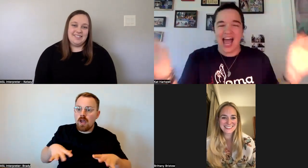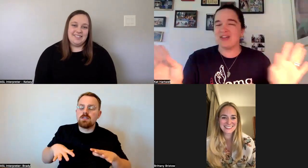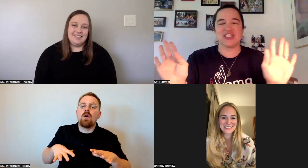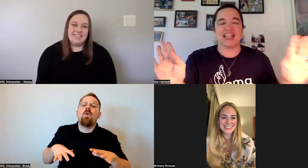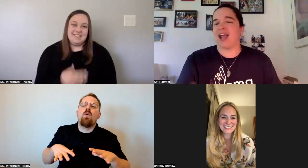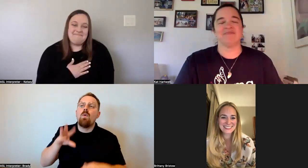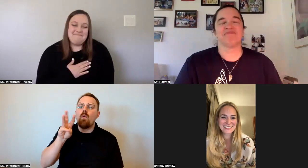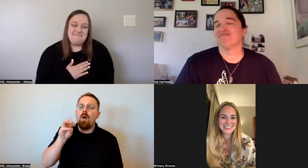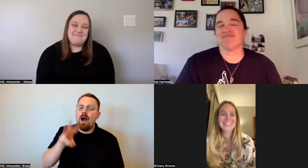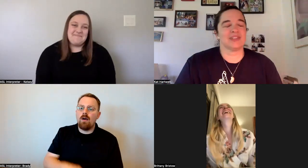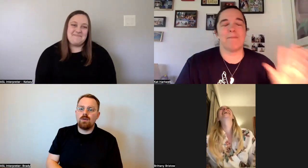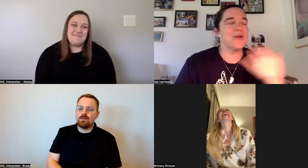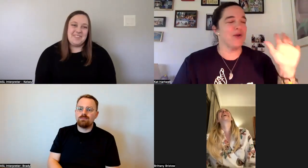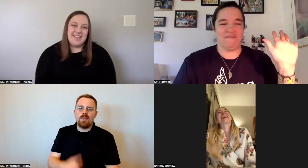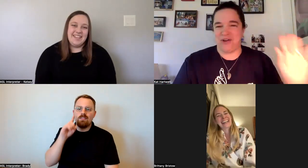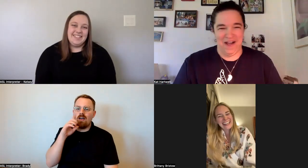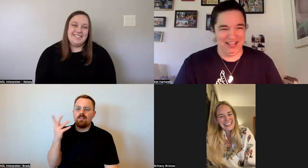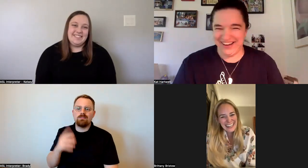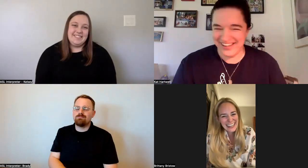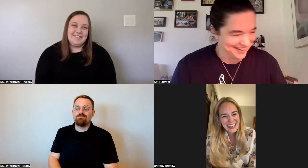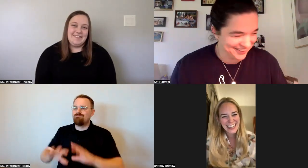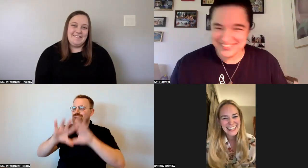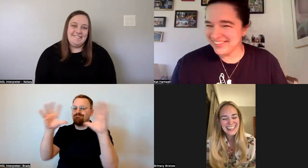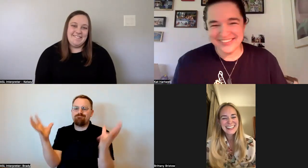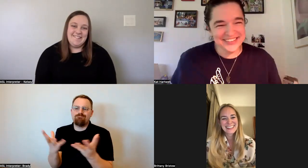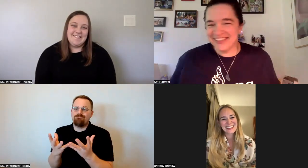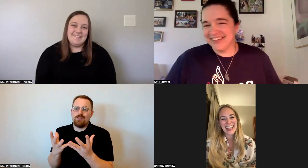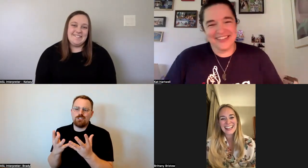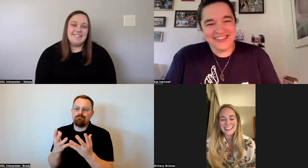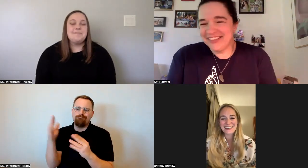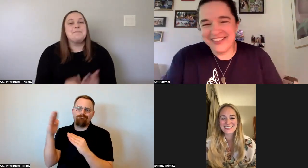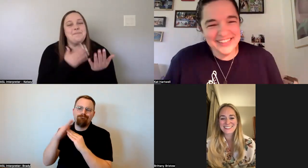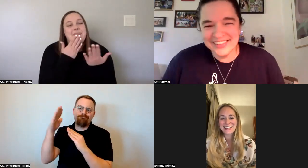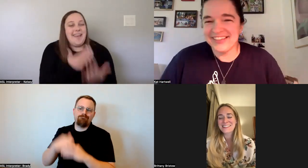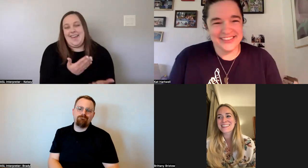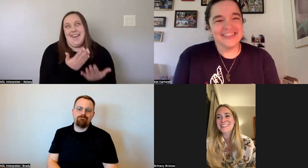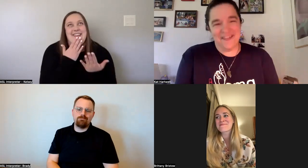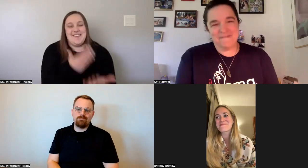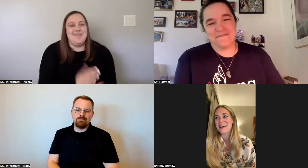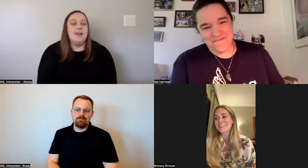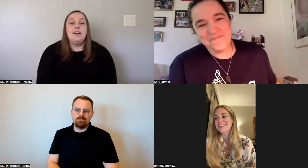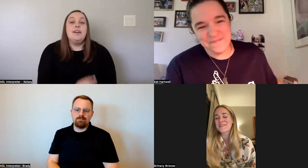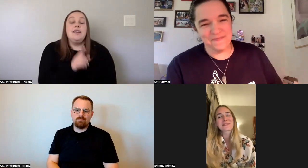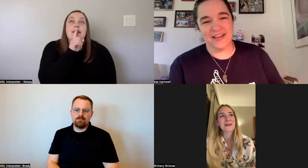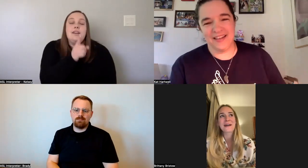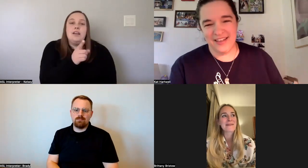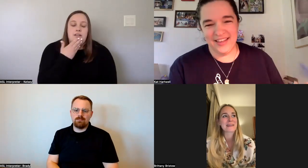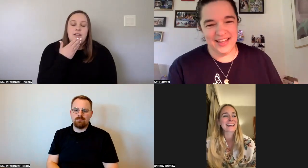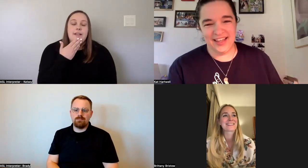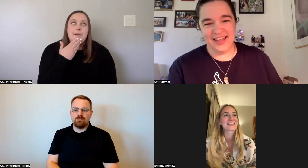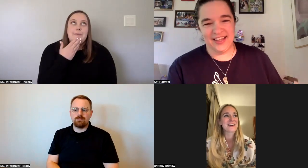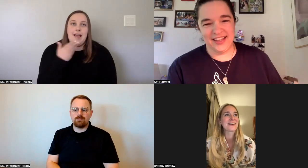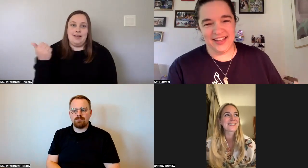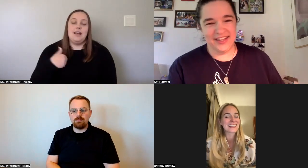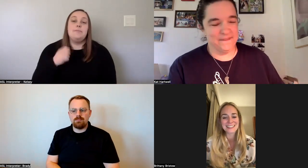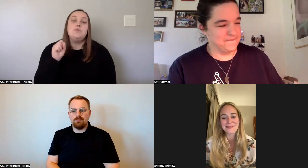kids. I should like beautiful. Thank you. It was the best. I'm so happy